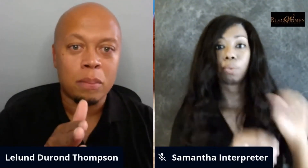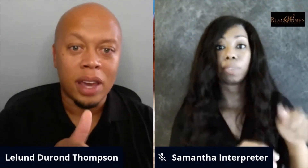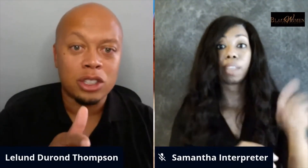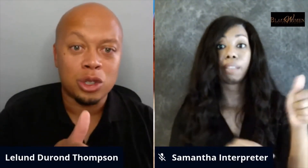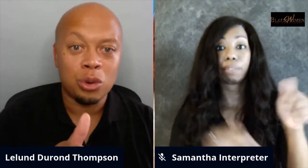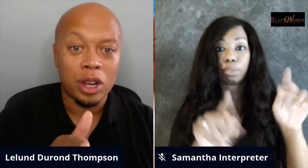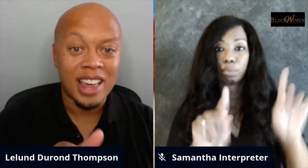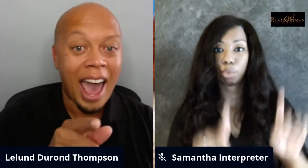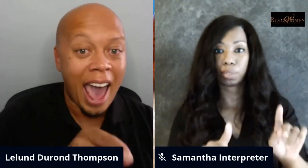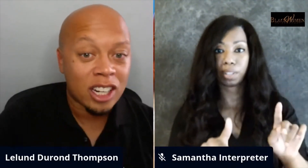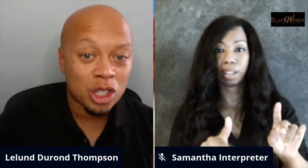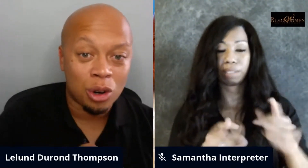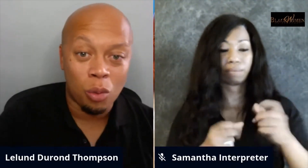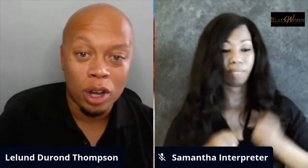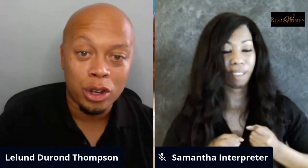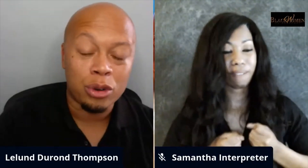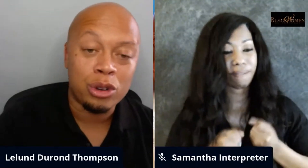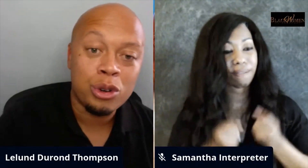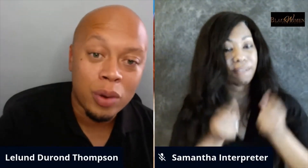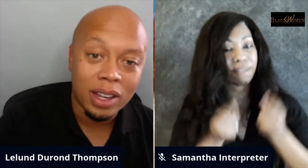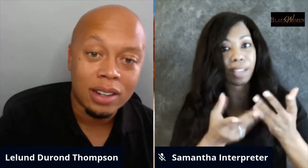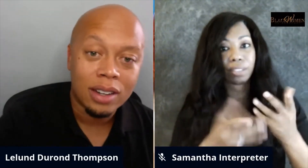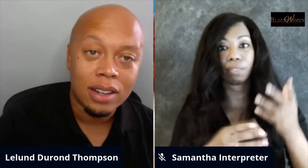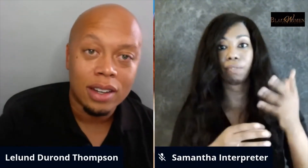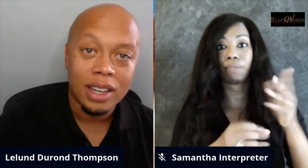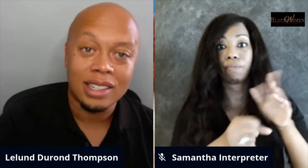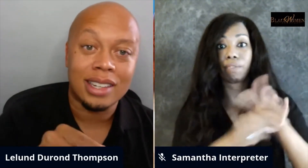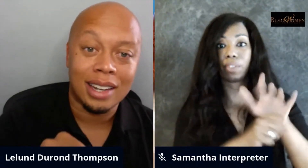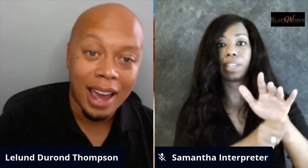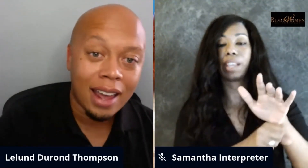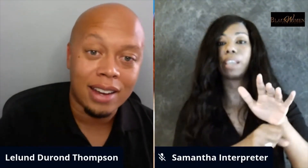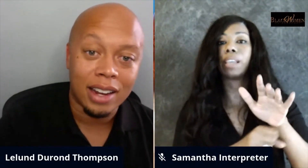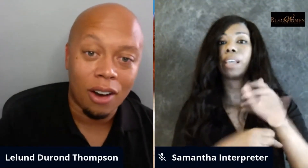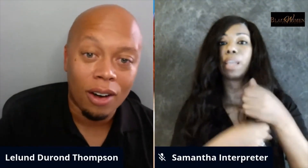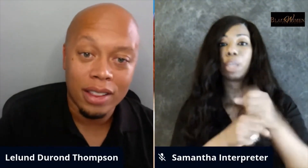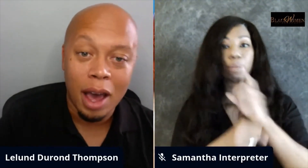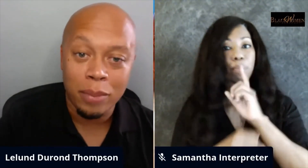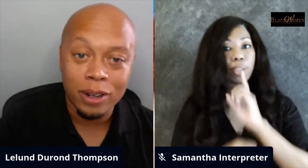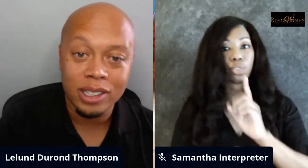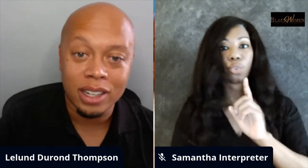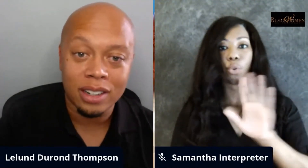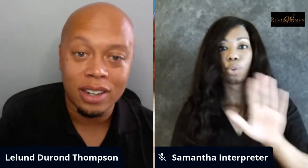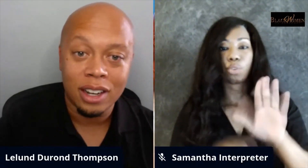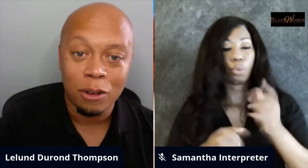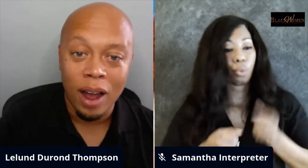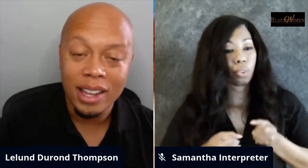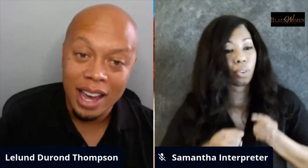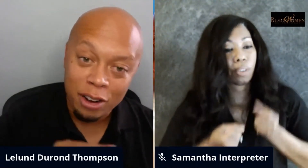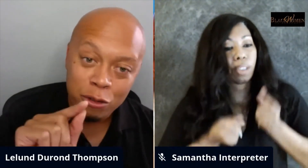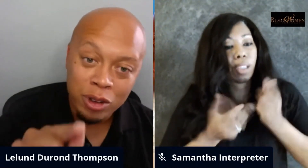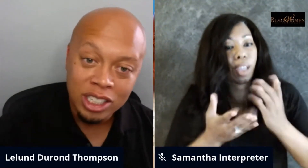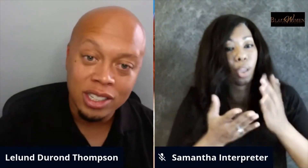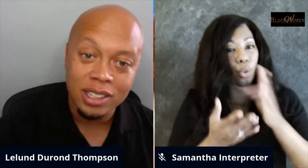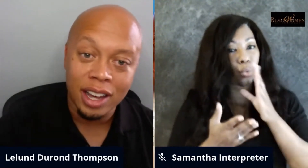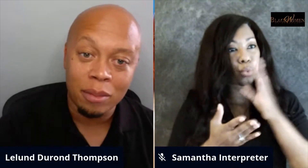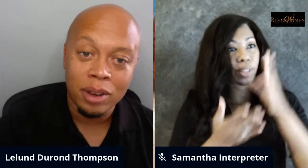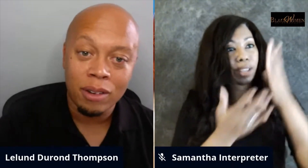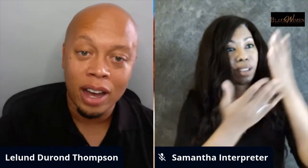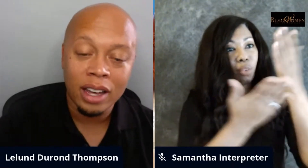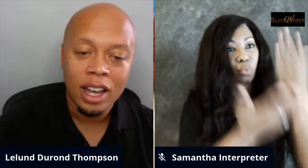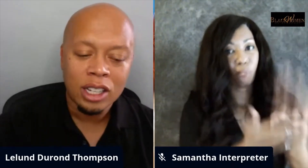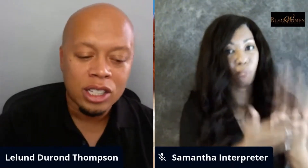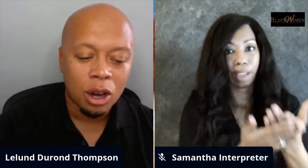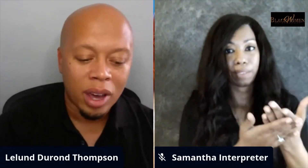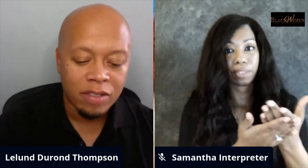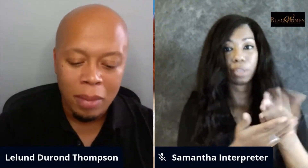means to make sure the action or what you're doing is landing on that person, right? That it reaches them,